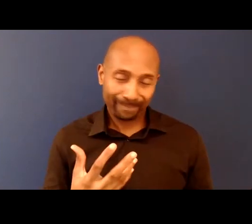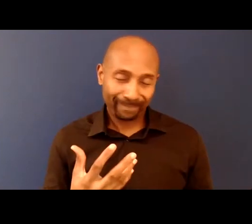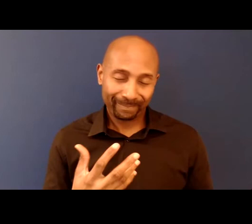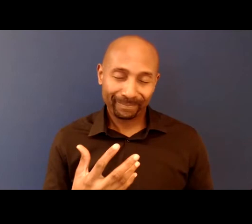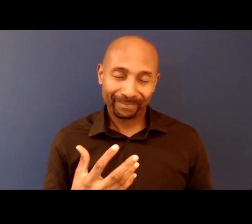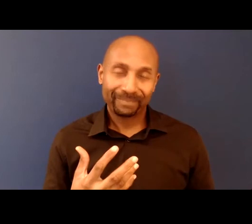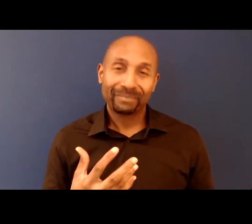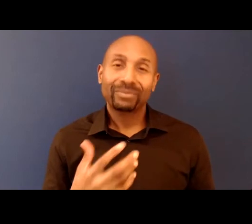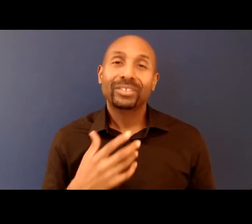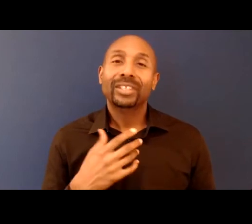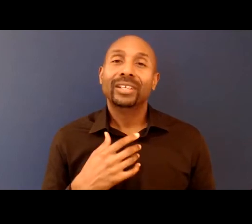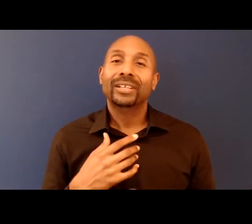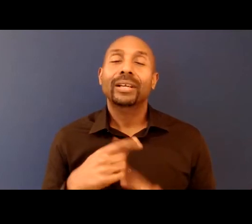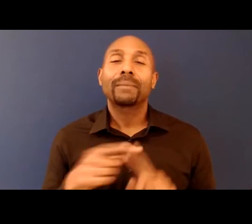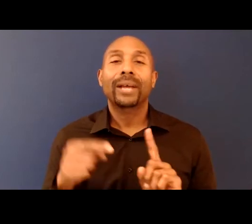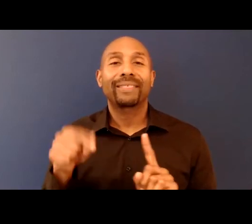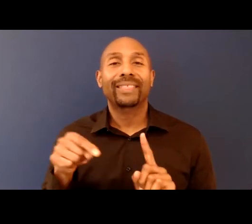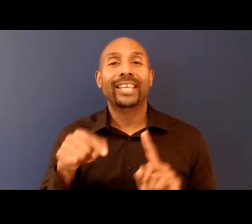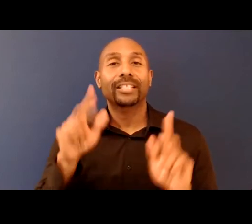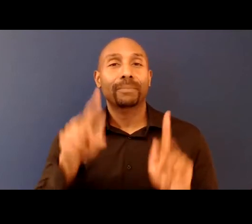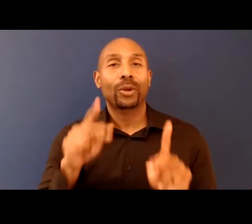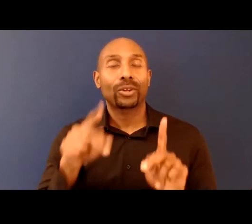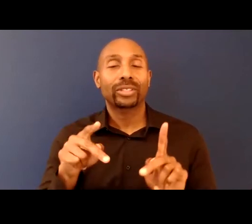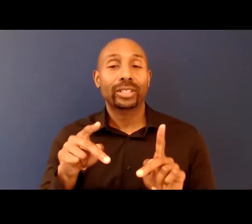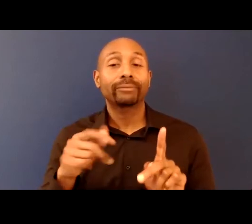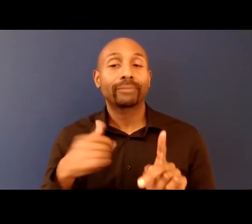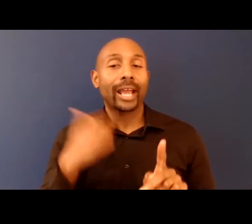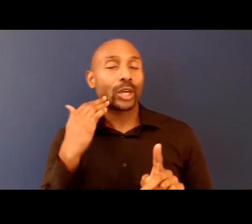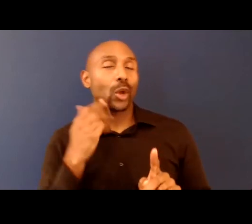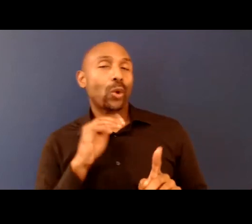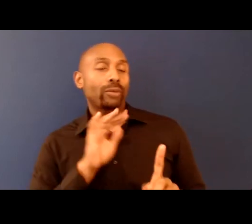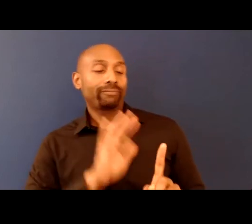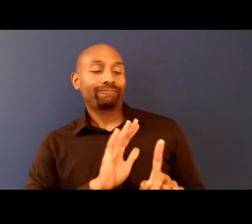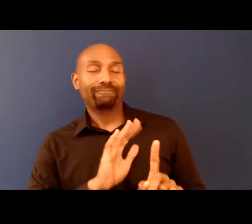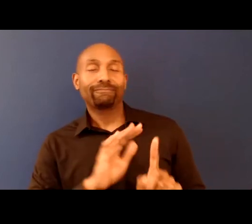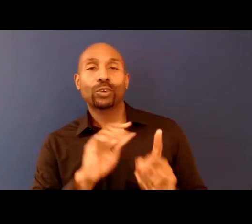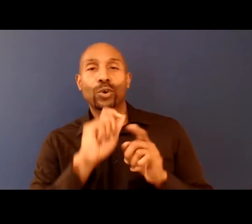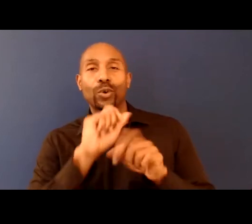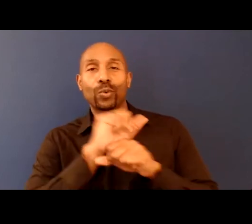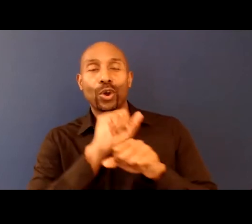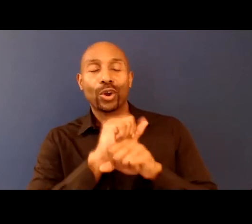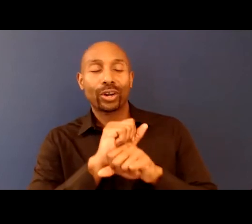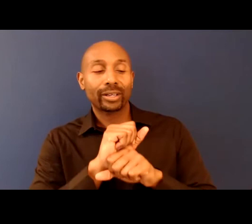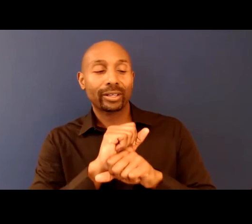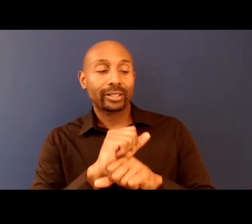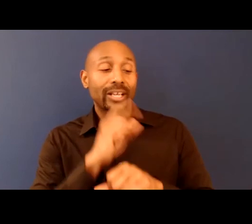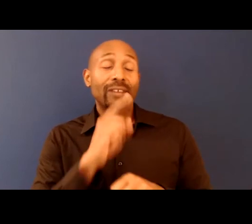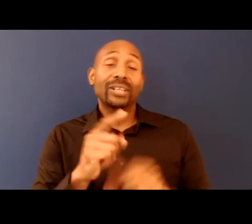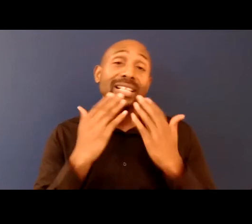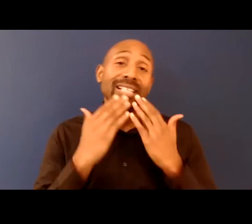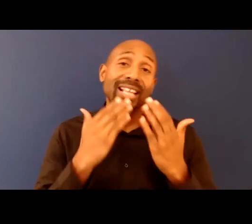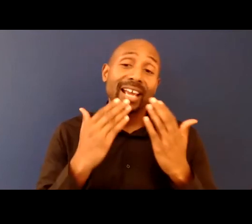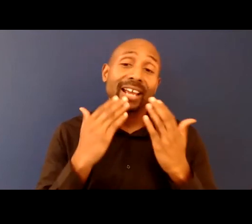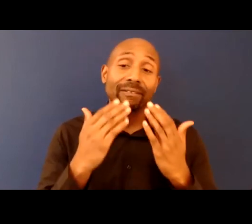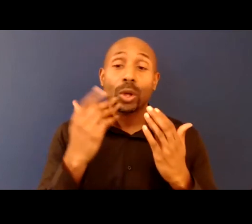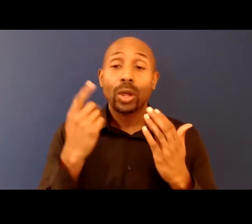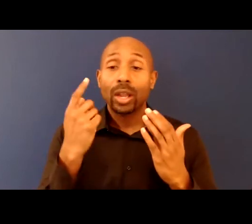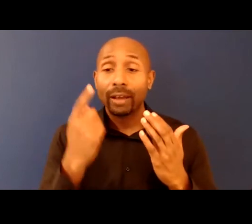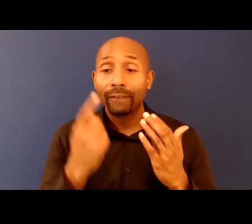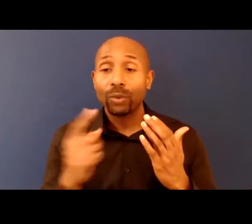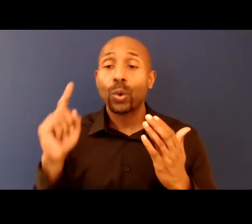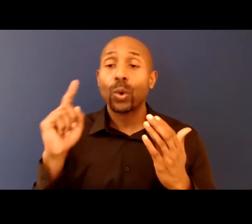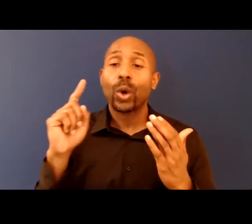But this is a poet whose work I am familiar with, and I'm grateful through preparing.